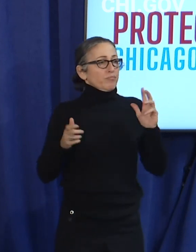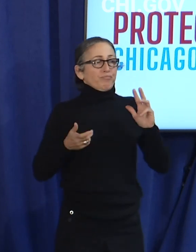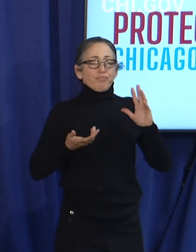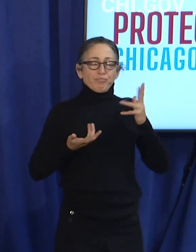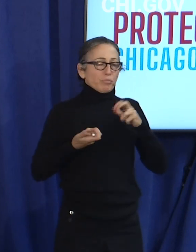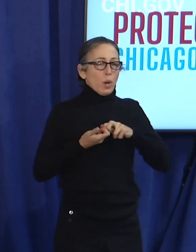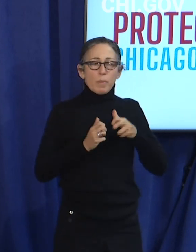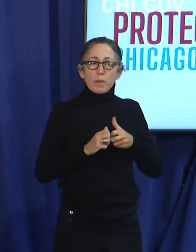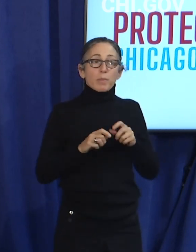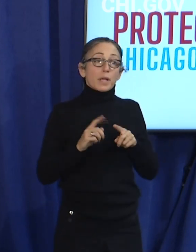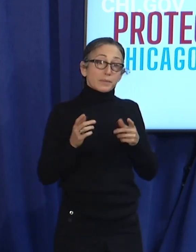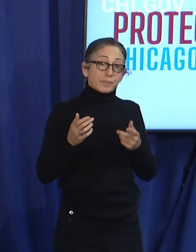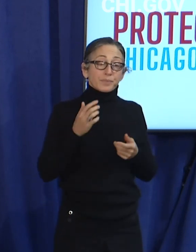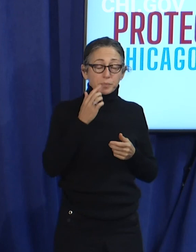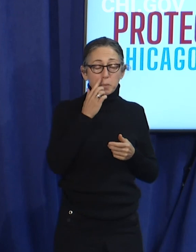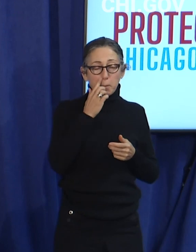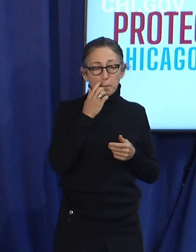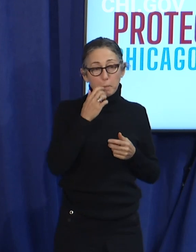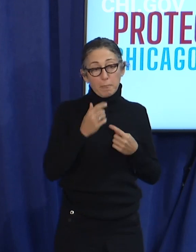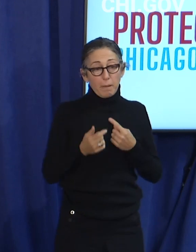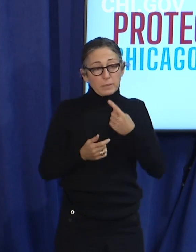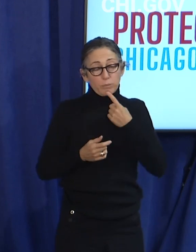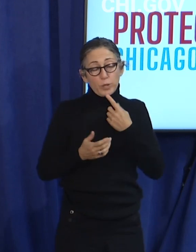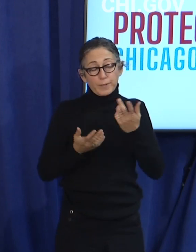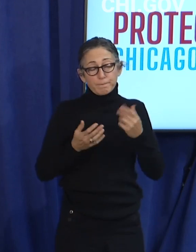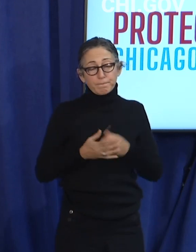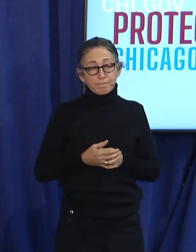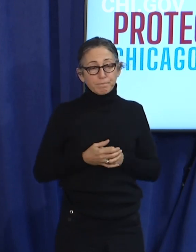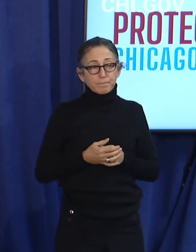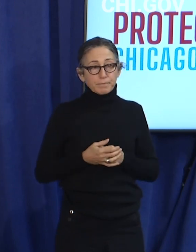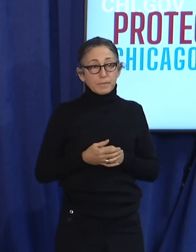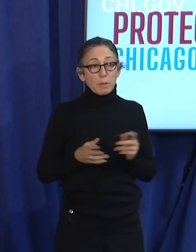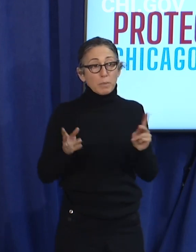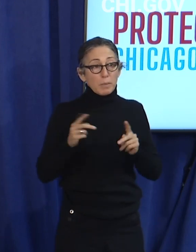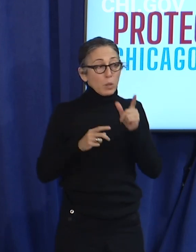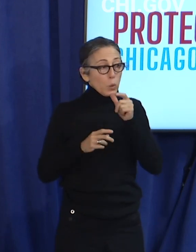disappointed. And it just means that the people who are doing the